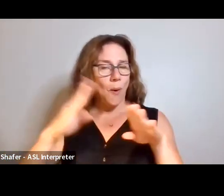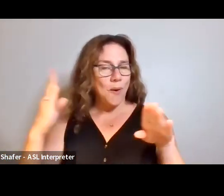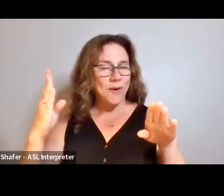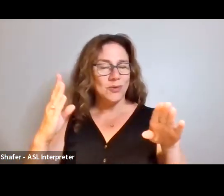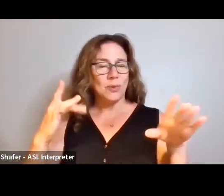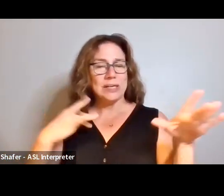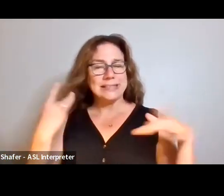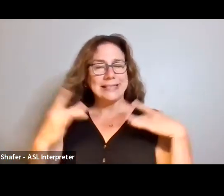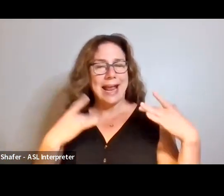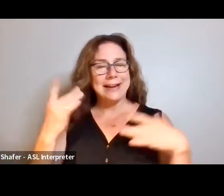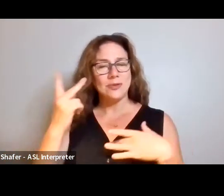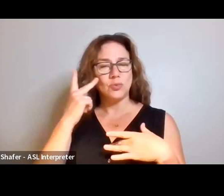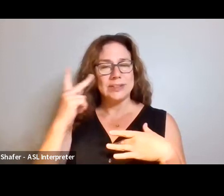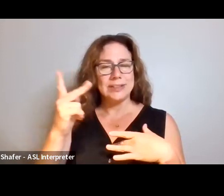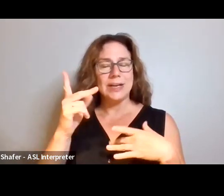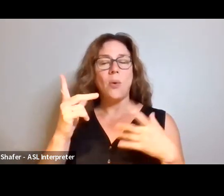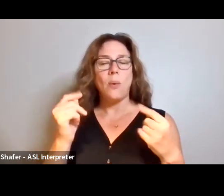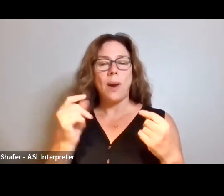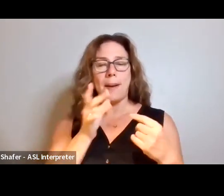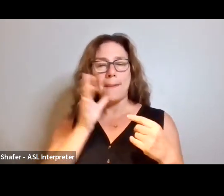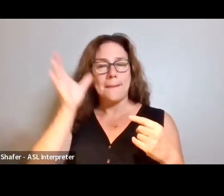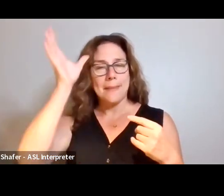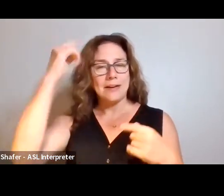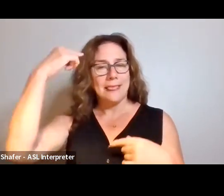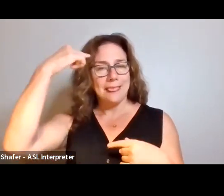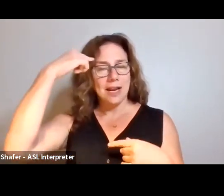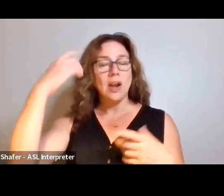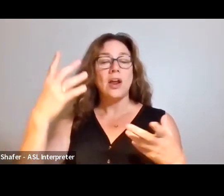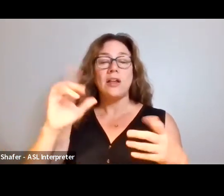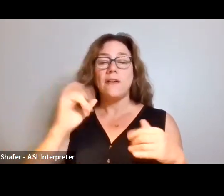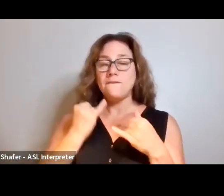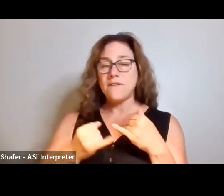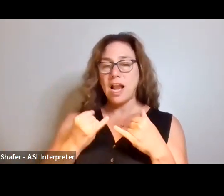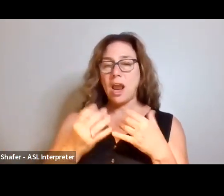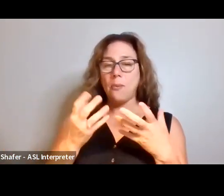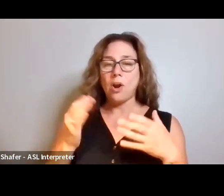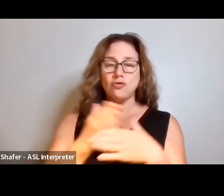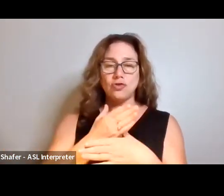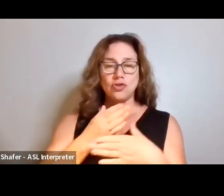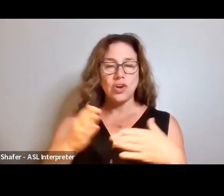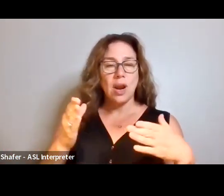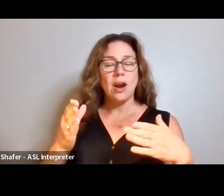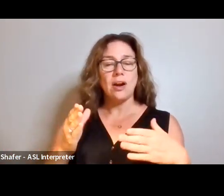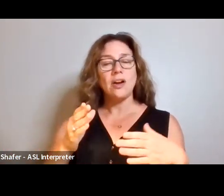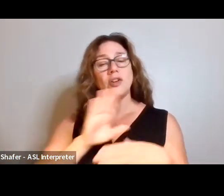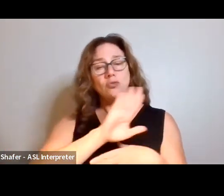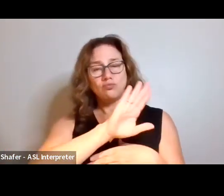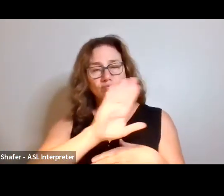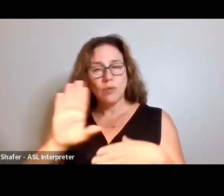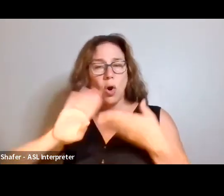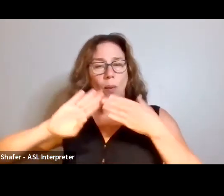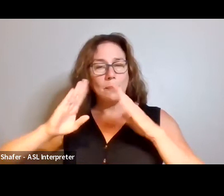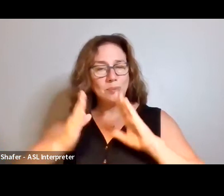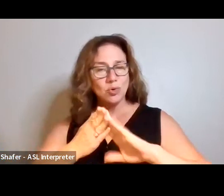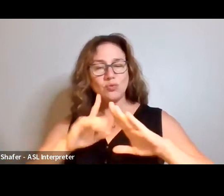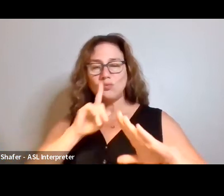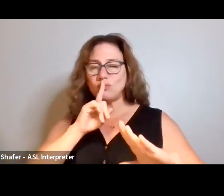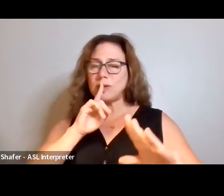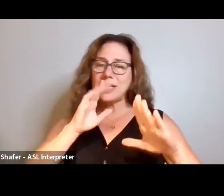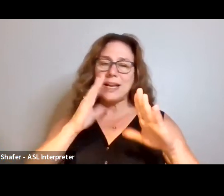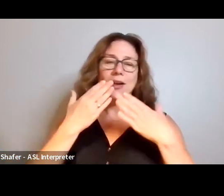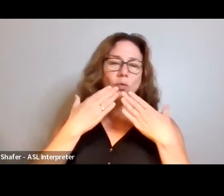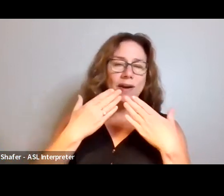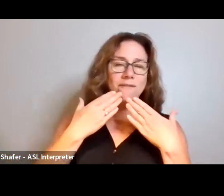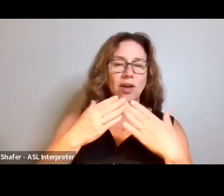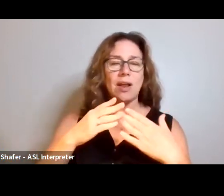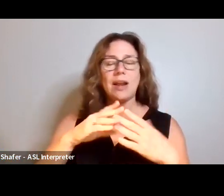think. Finally, I just want to share with you, our community is really grateful and lots of positive feedback about the work